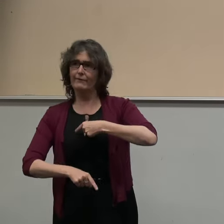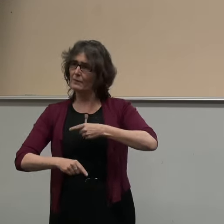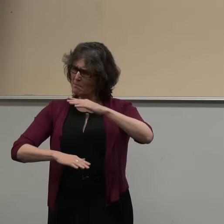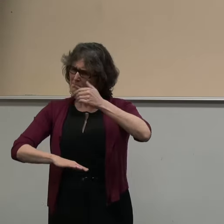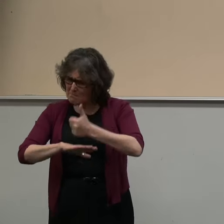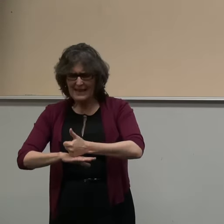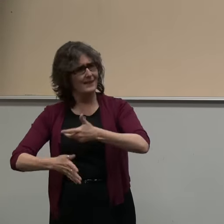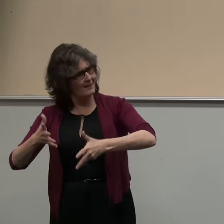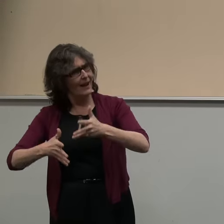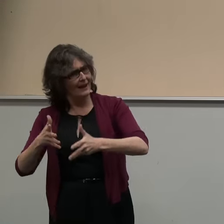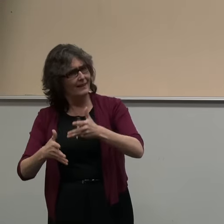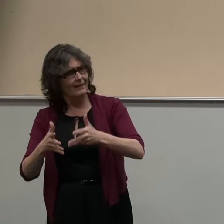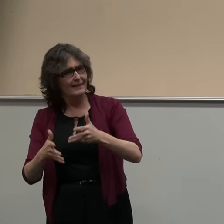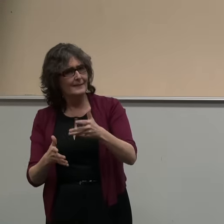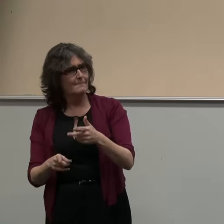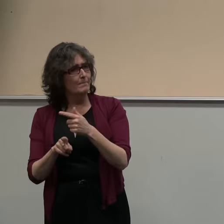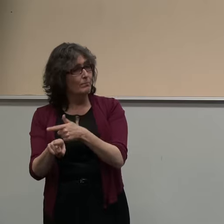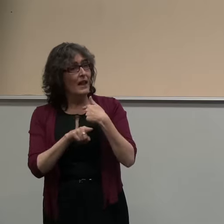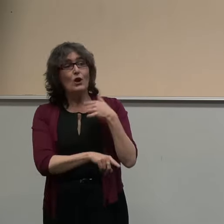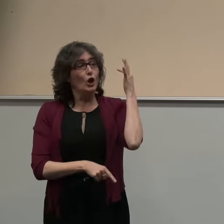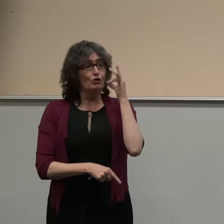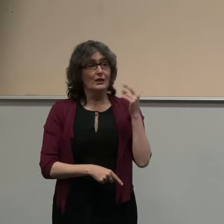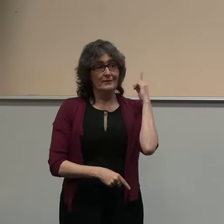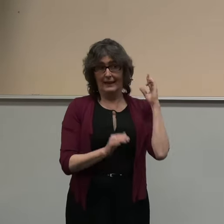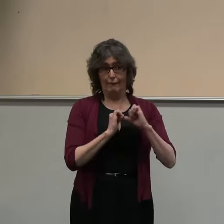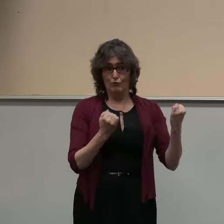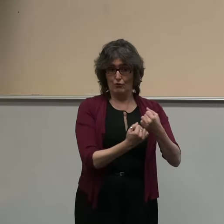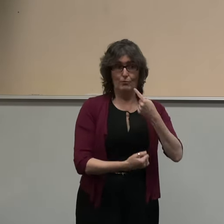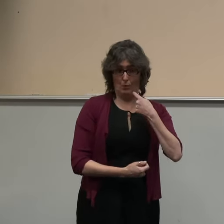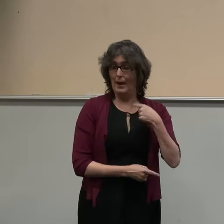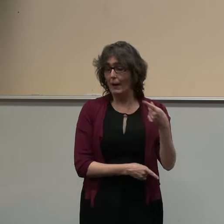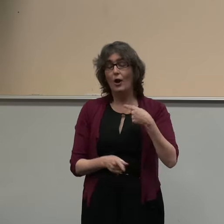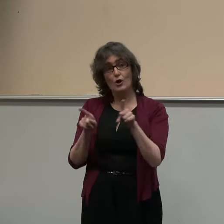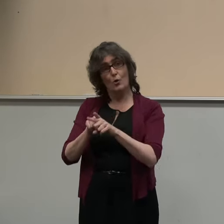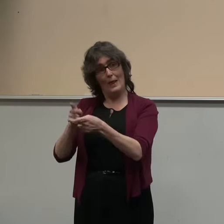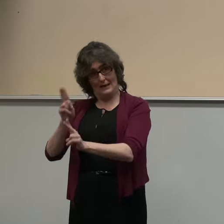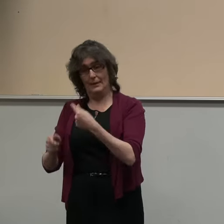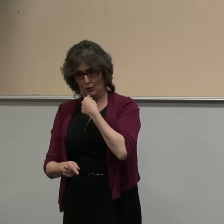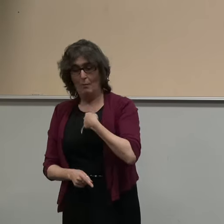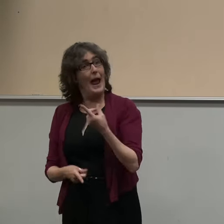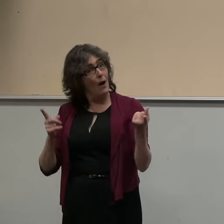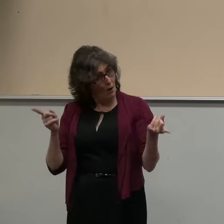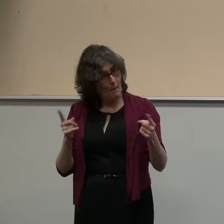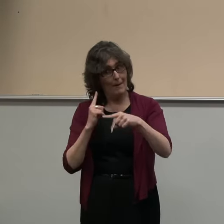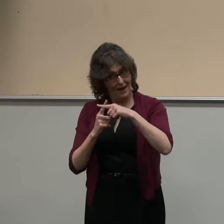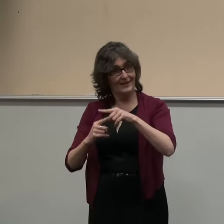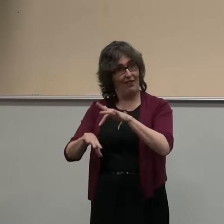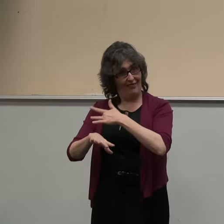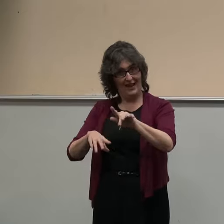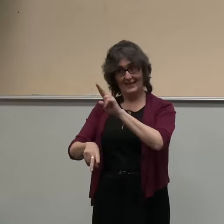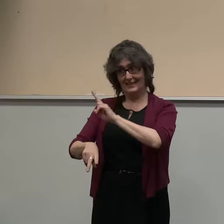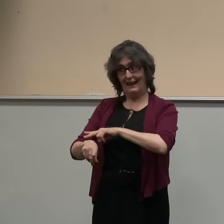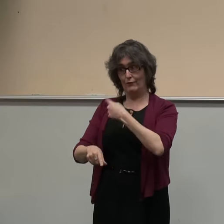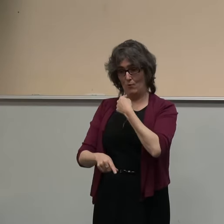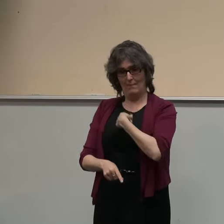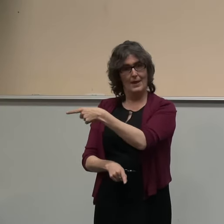Also, and it wasn't just a deaf group who said this, the interpreter also said this, and the theatre staff, you can't always guarantee